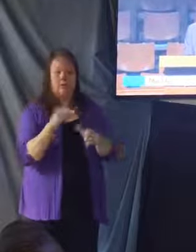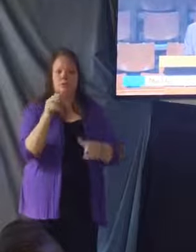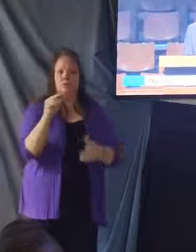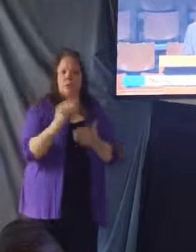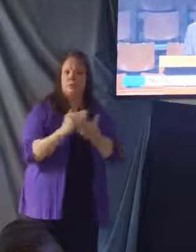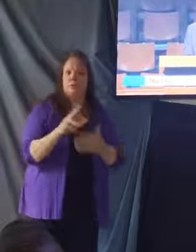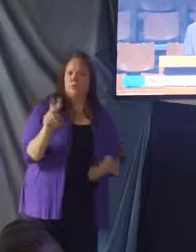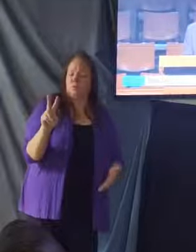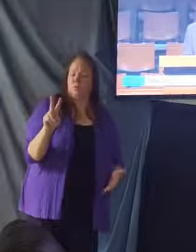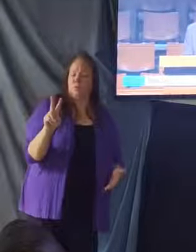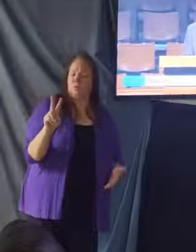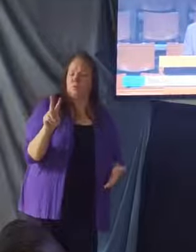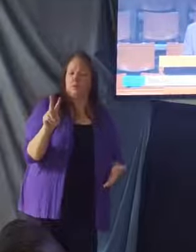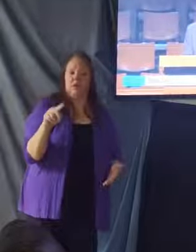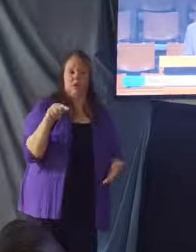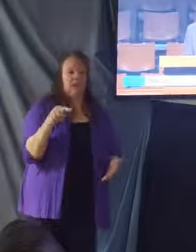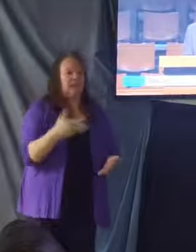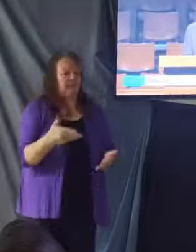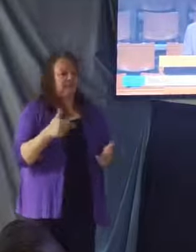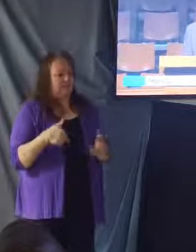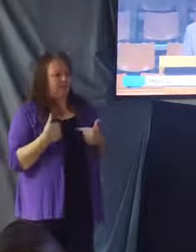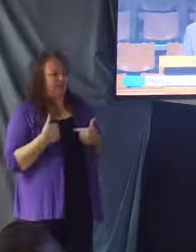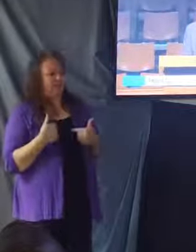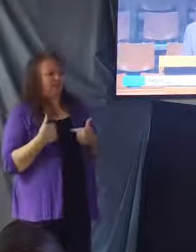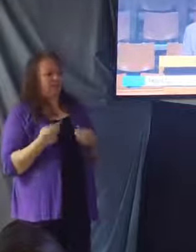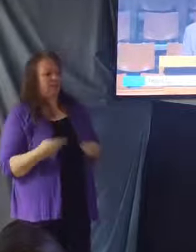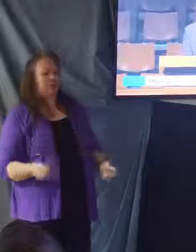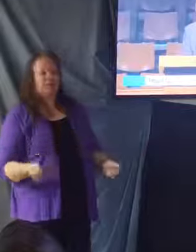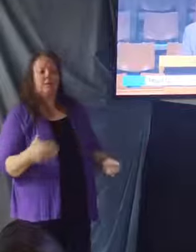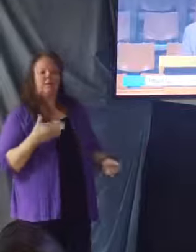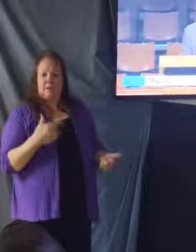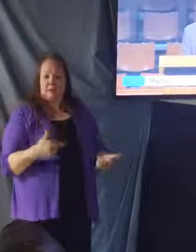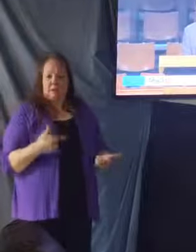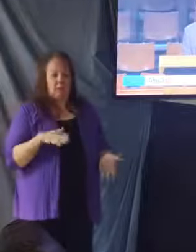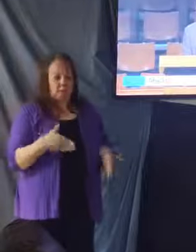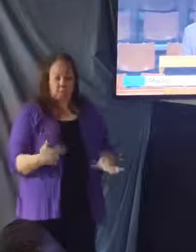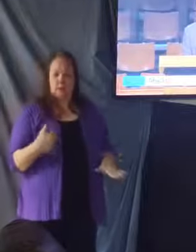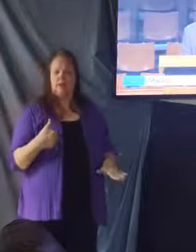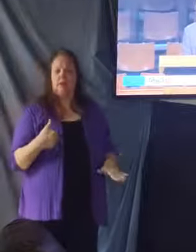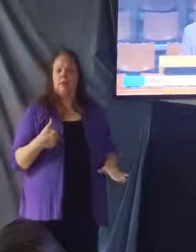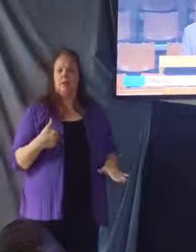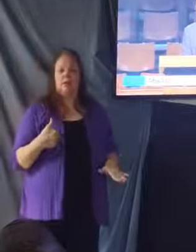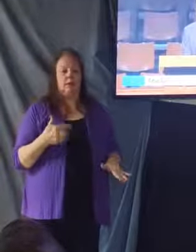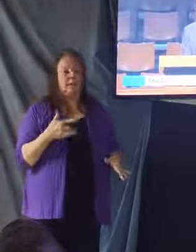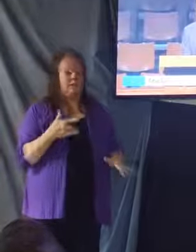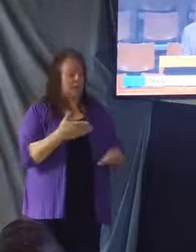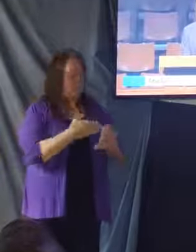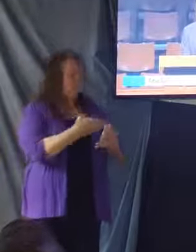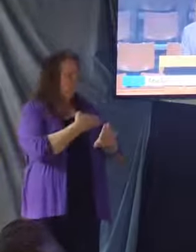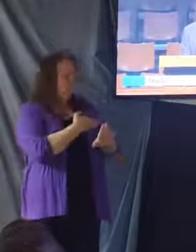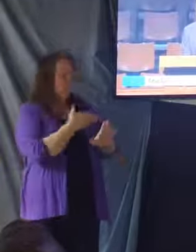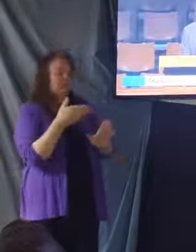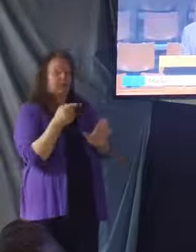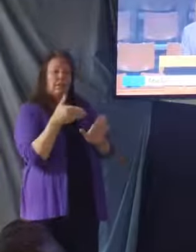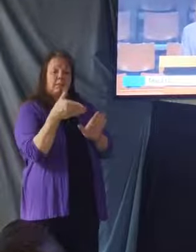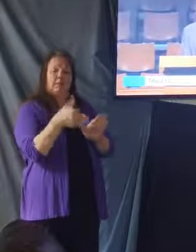2. His life are passing. Our lives are passing. Most of my life is behind me.